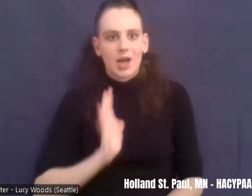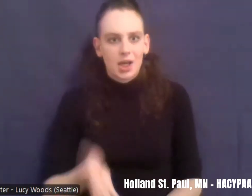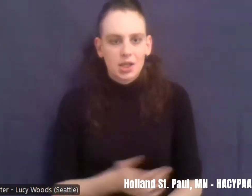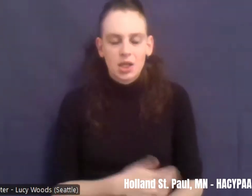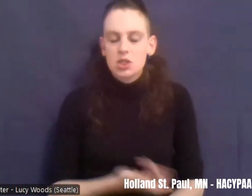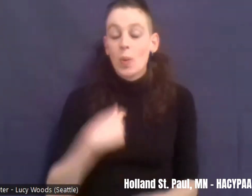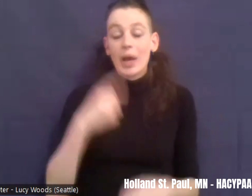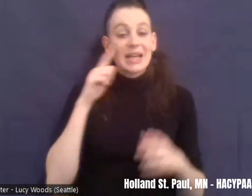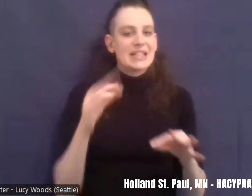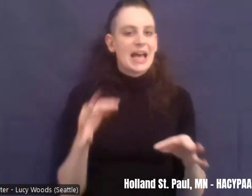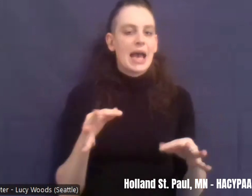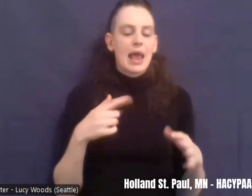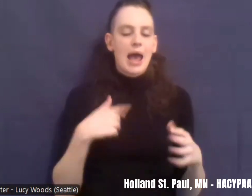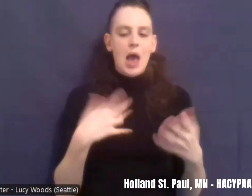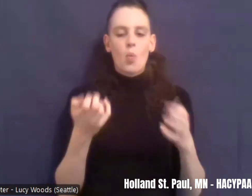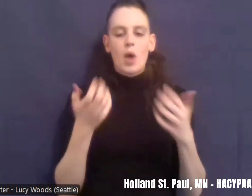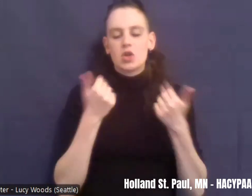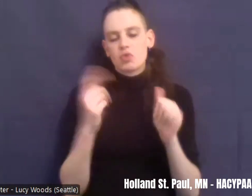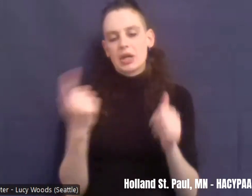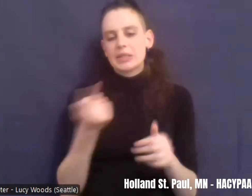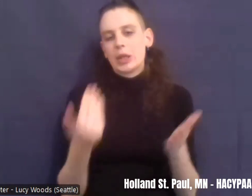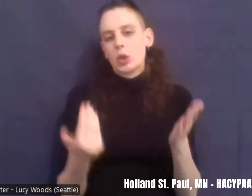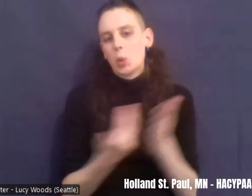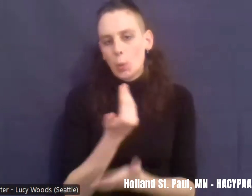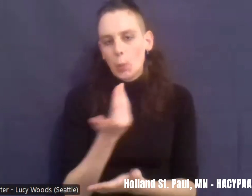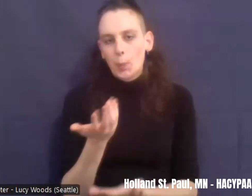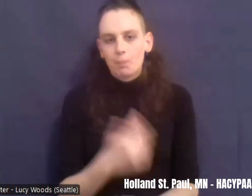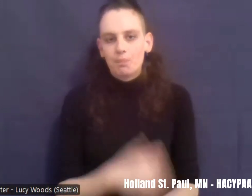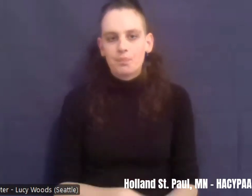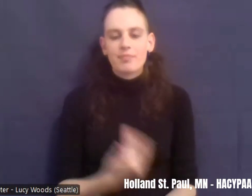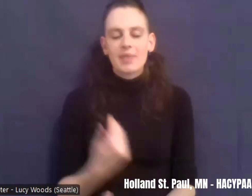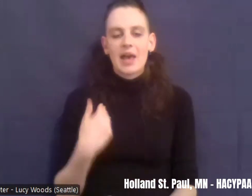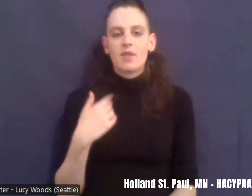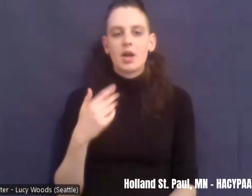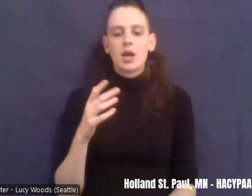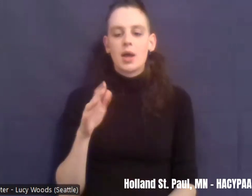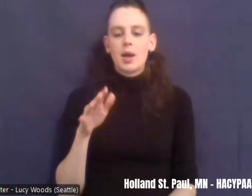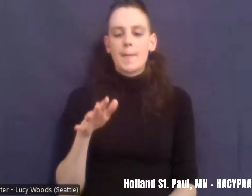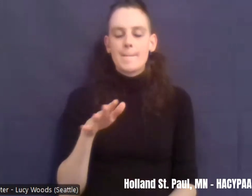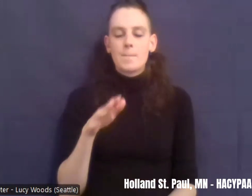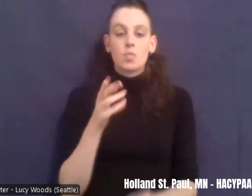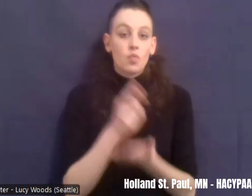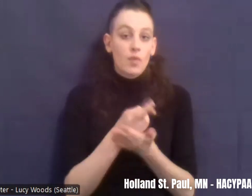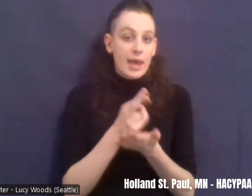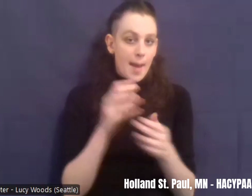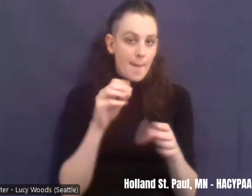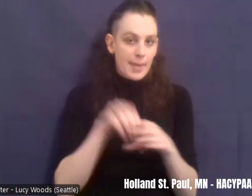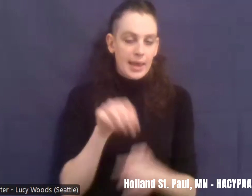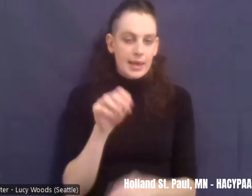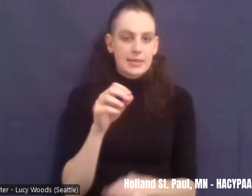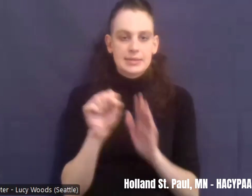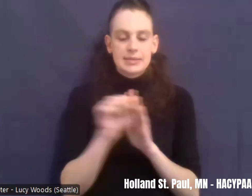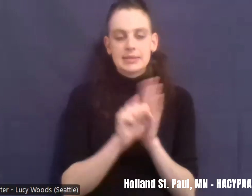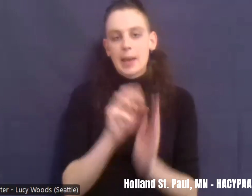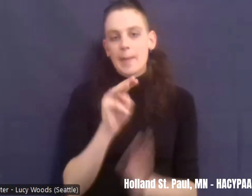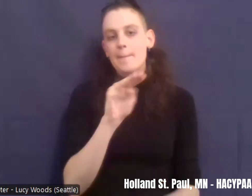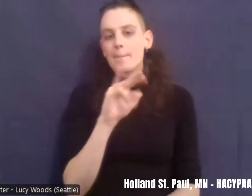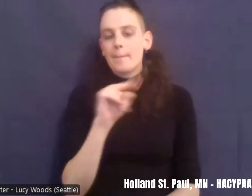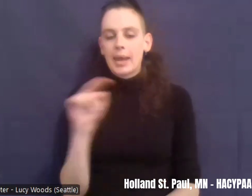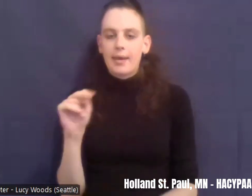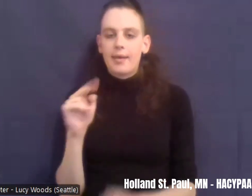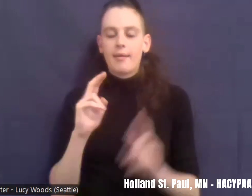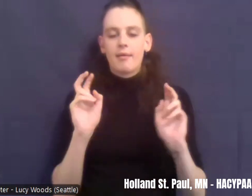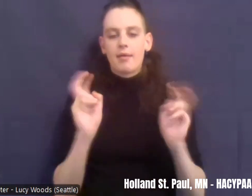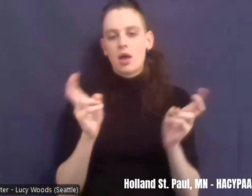new. And I knew some like there was this place in Minnesota called The Retreat. It's a really awesome like 12-step based treatment